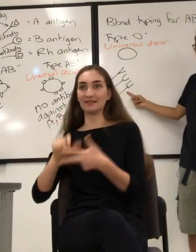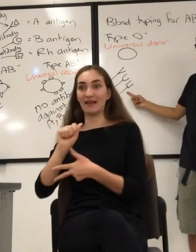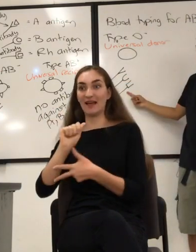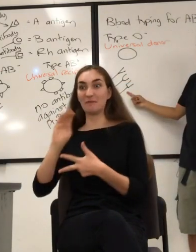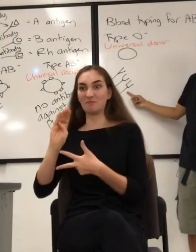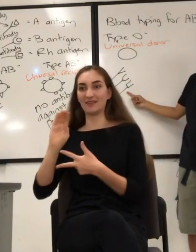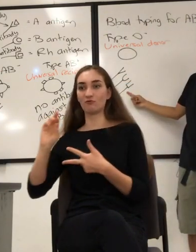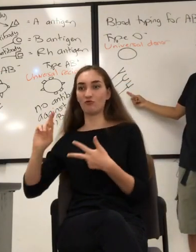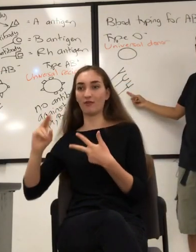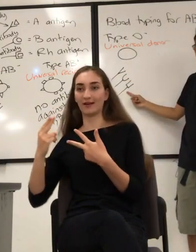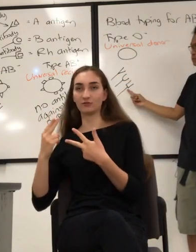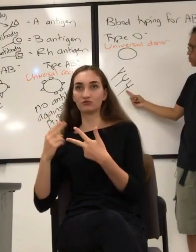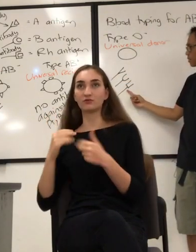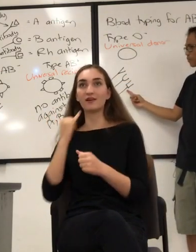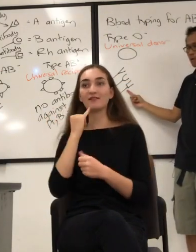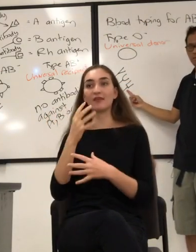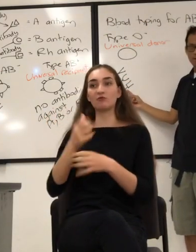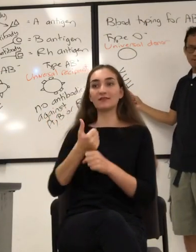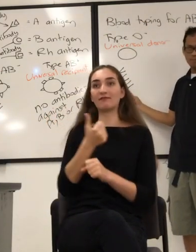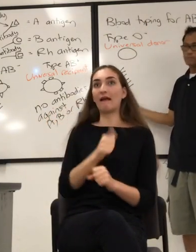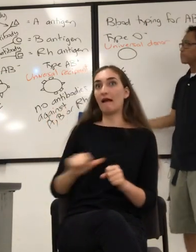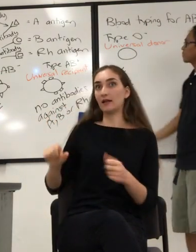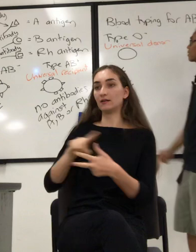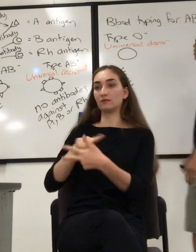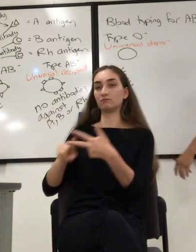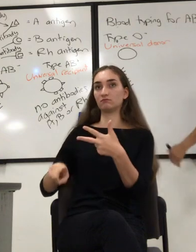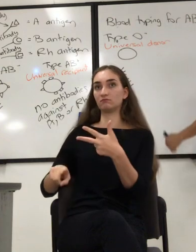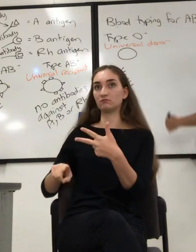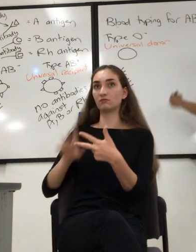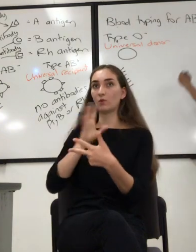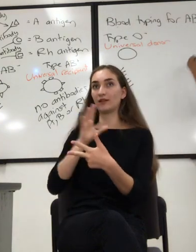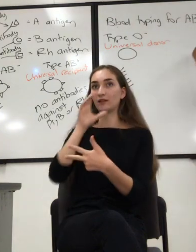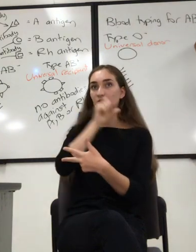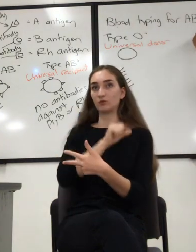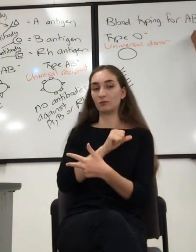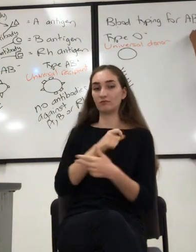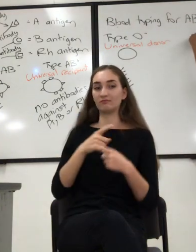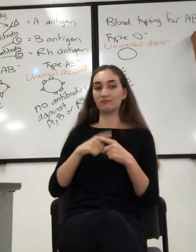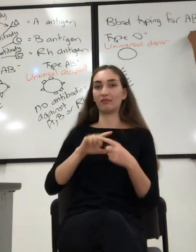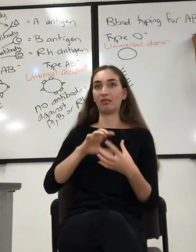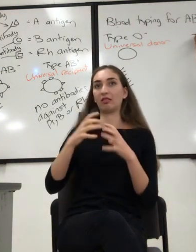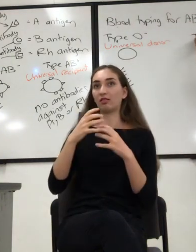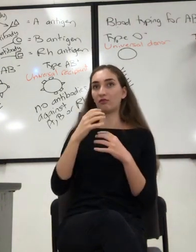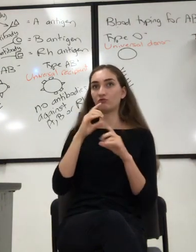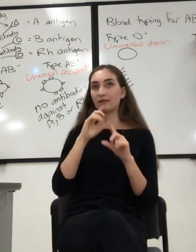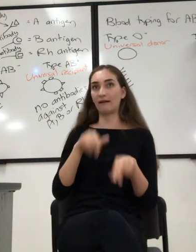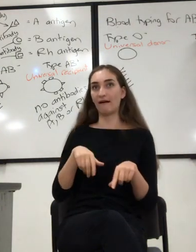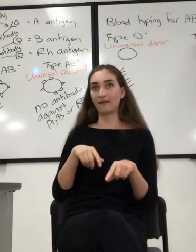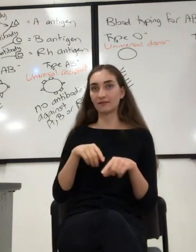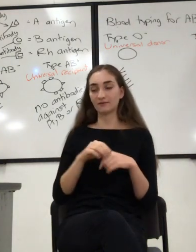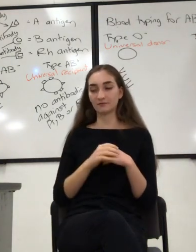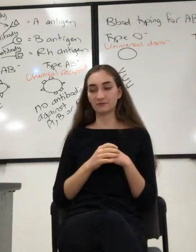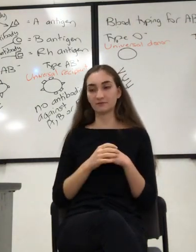probably going to cross-react, so you want to assume that they're all there. Okay, then it's O positive.